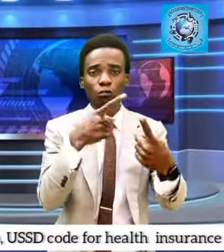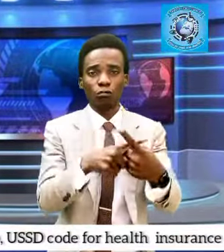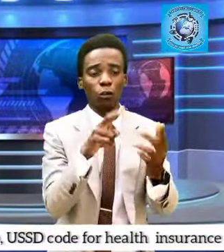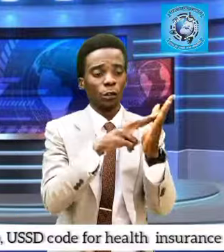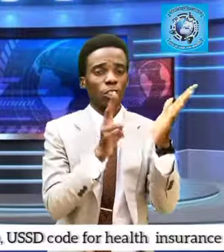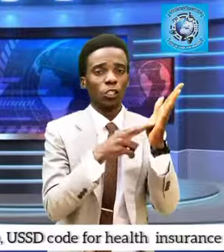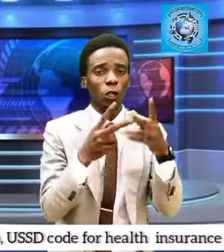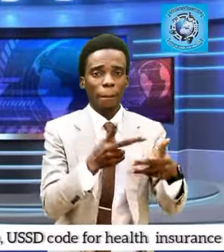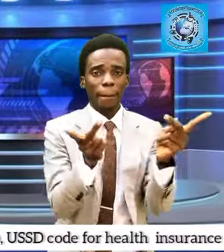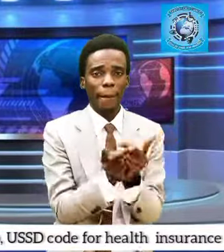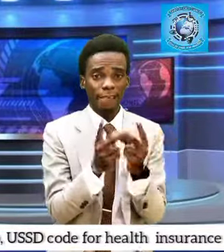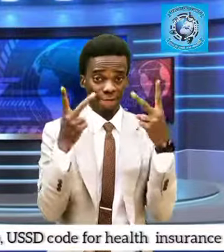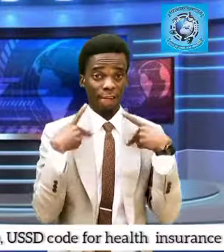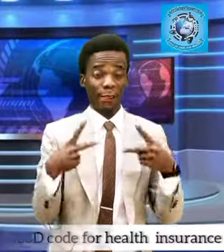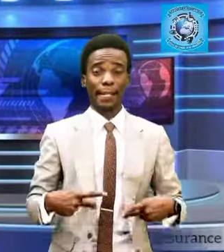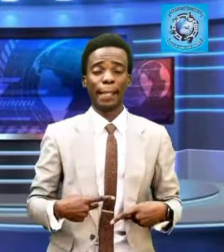point physically.